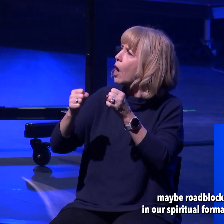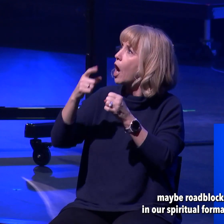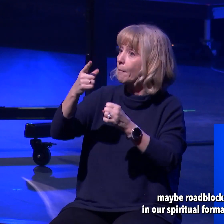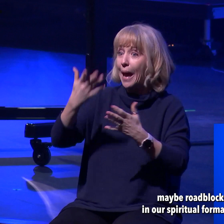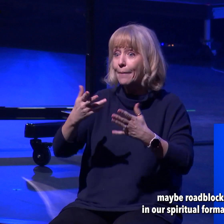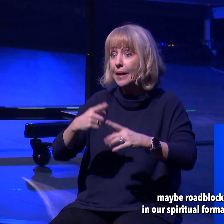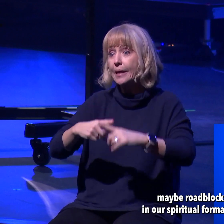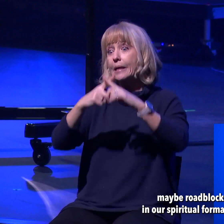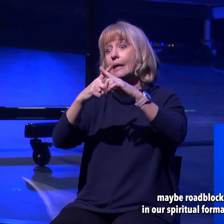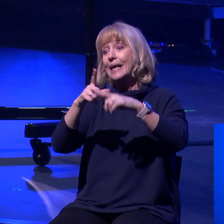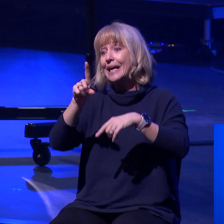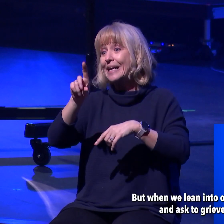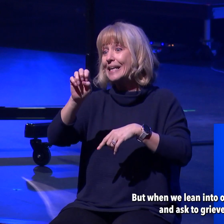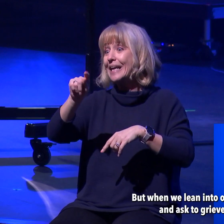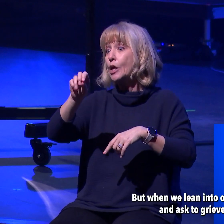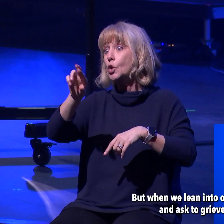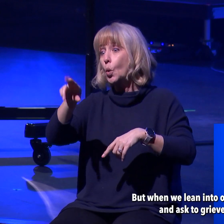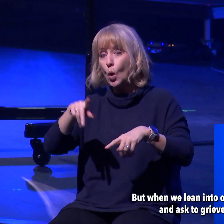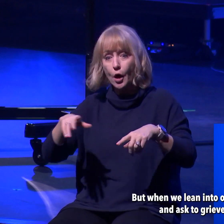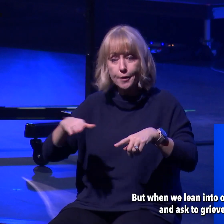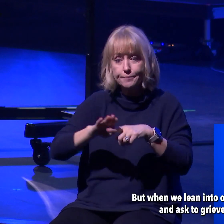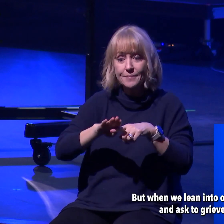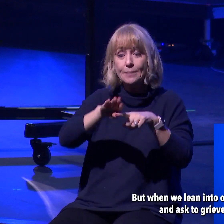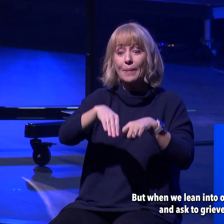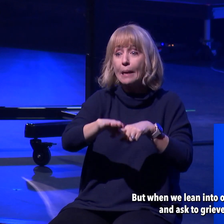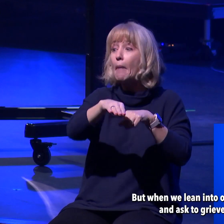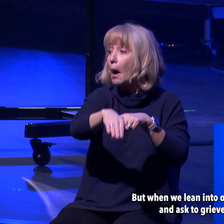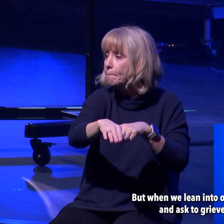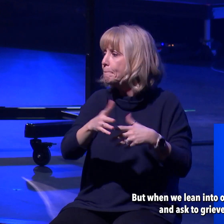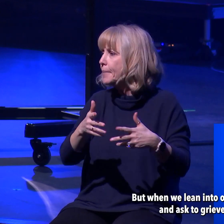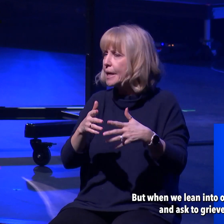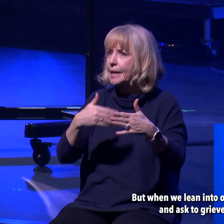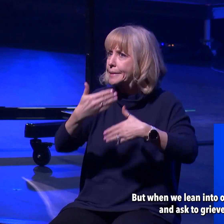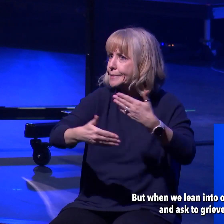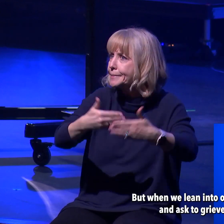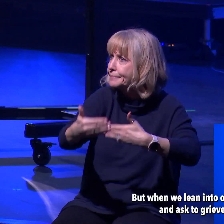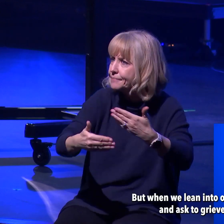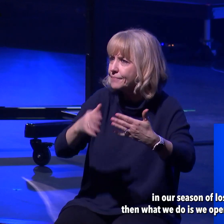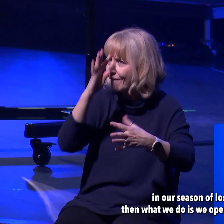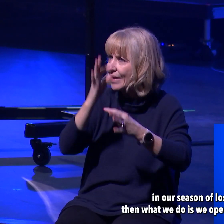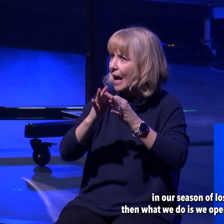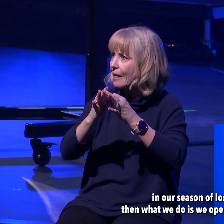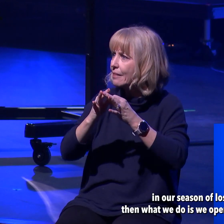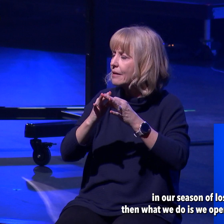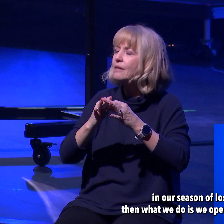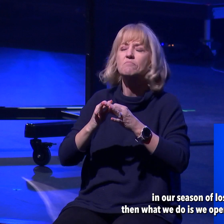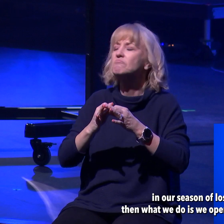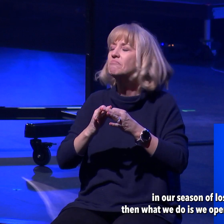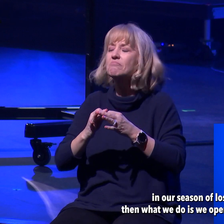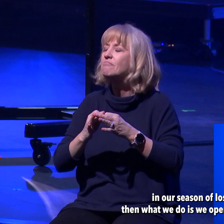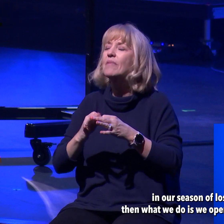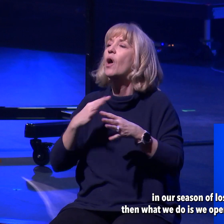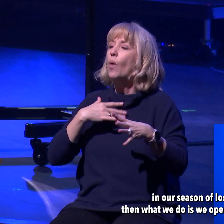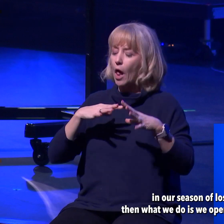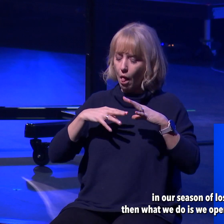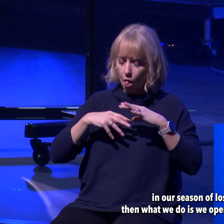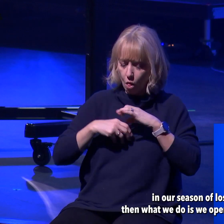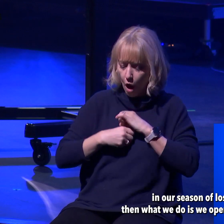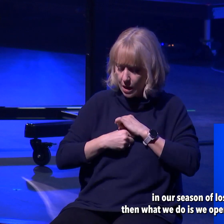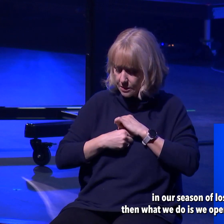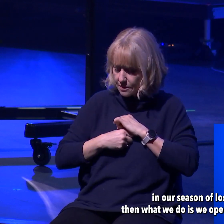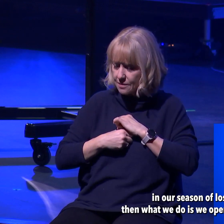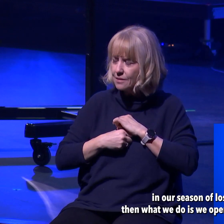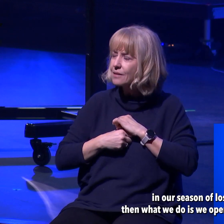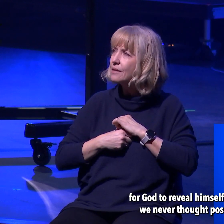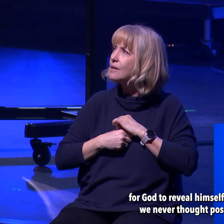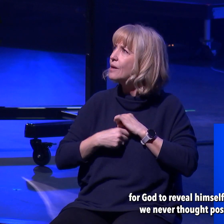our spiritual formation. But when we lean into our pain and are okay to grieve in our season of loss, then what we